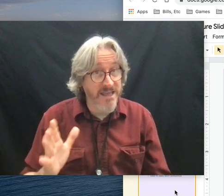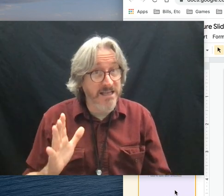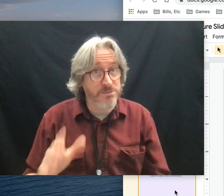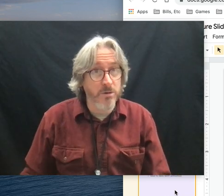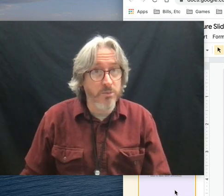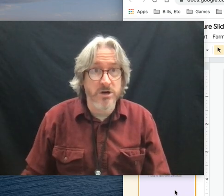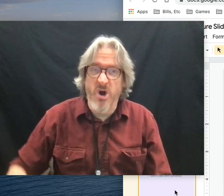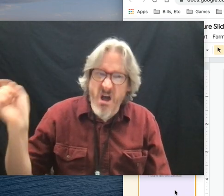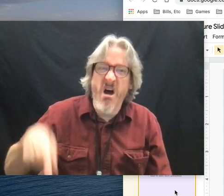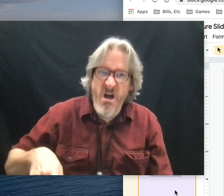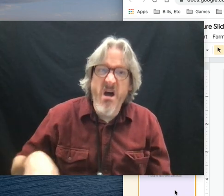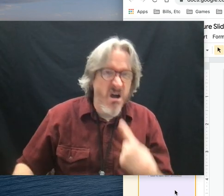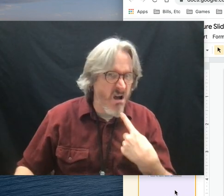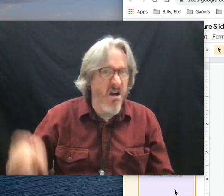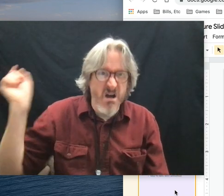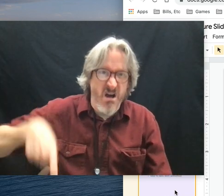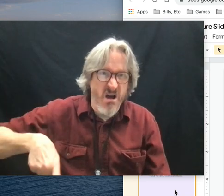I think it's more important to go,